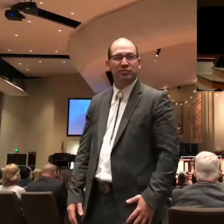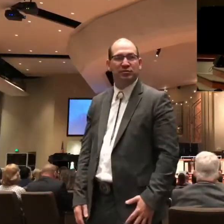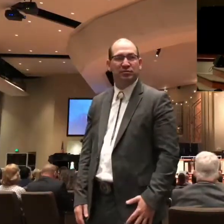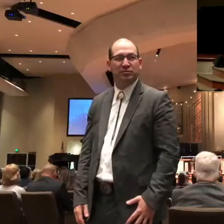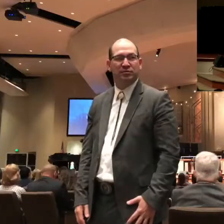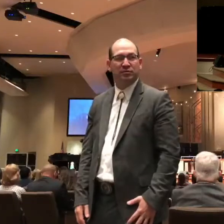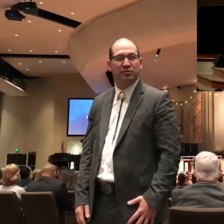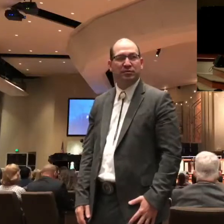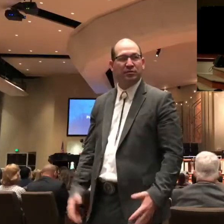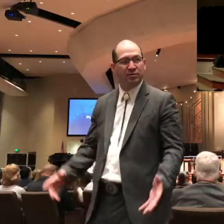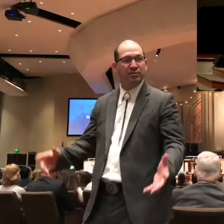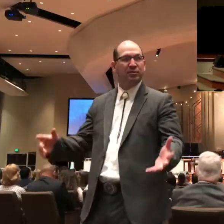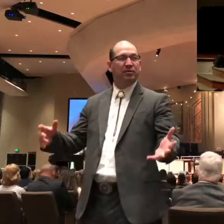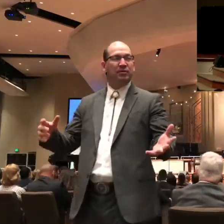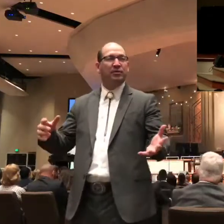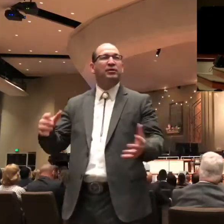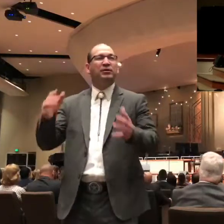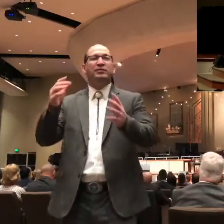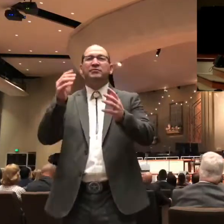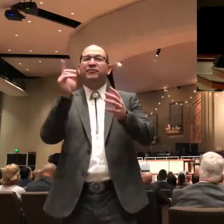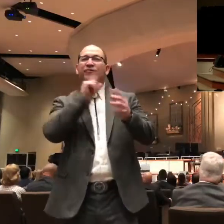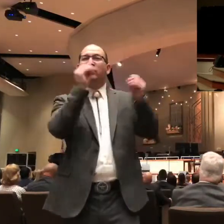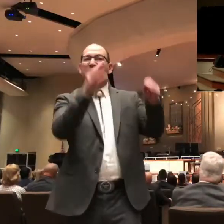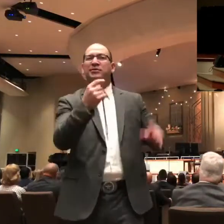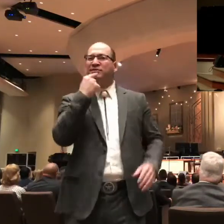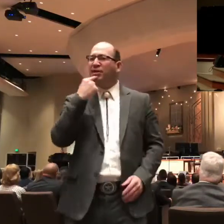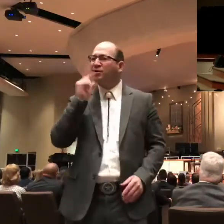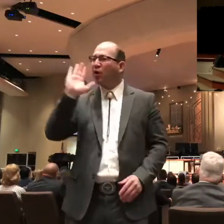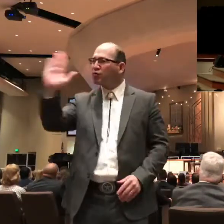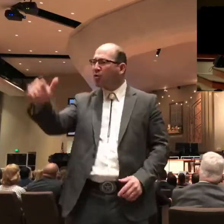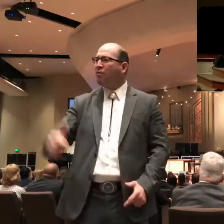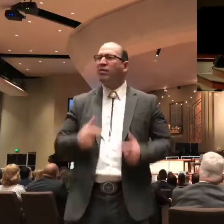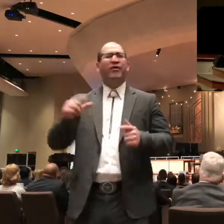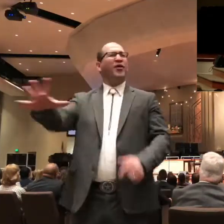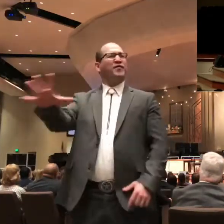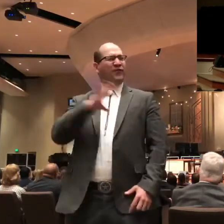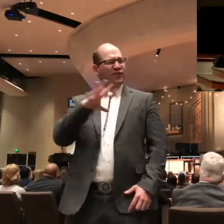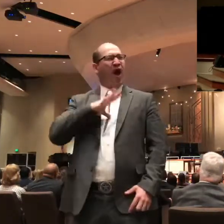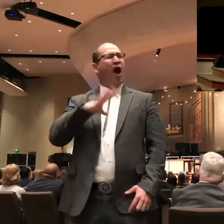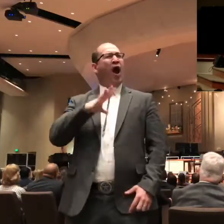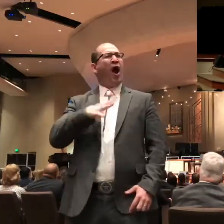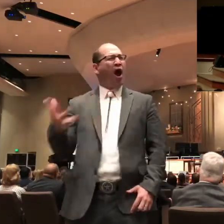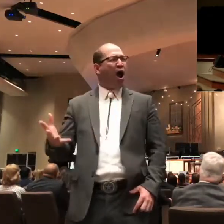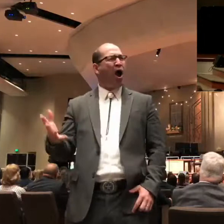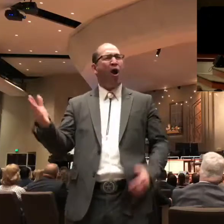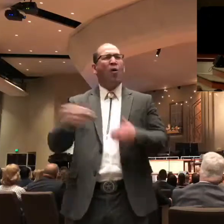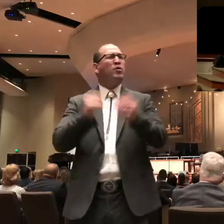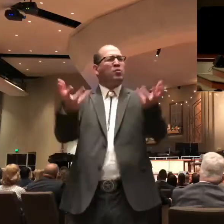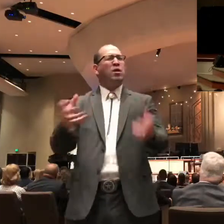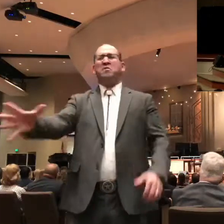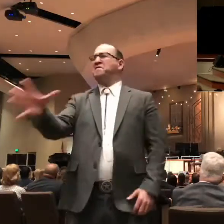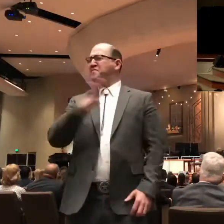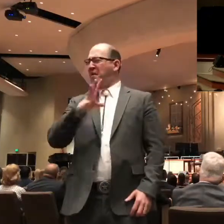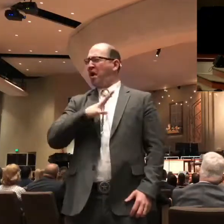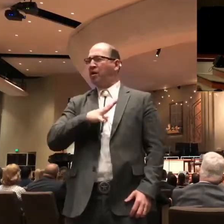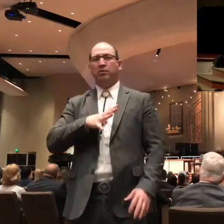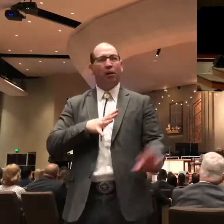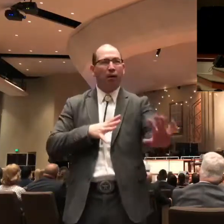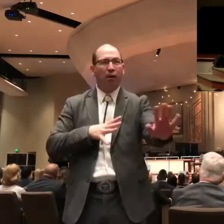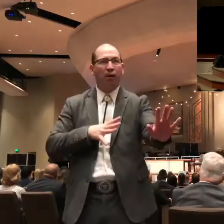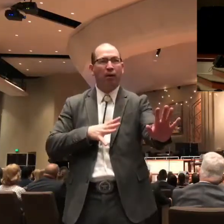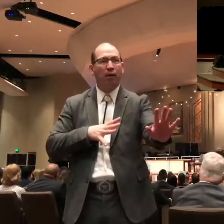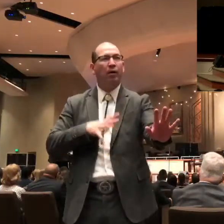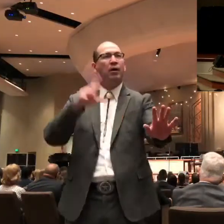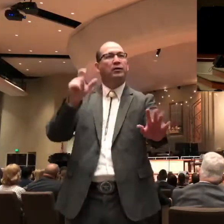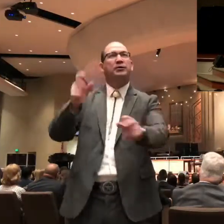don't even have to confess when you sin. You can do whatever you want to do. And God says, I'll give you the conclusion of the matter. Fear God and